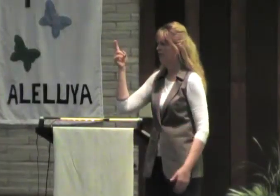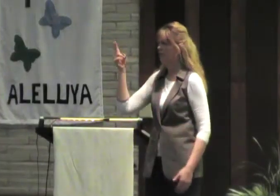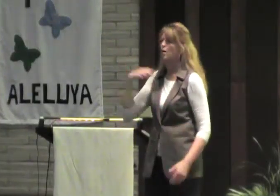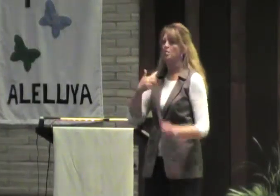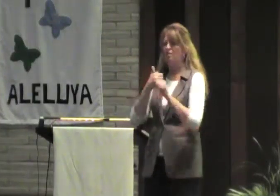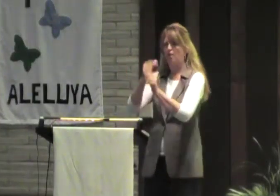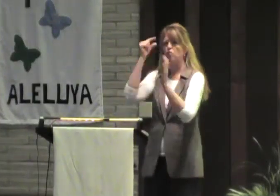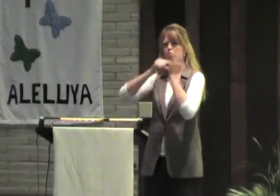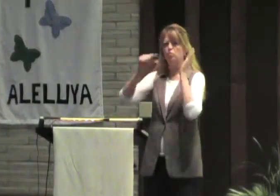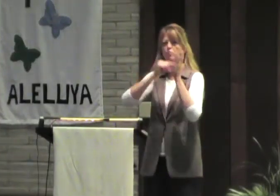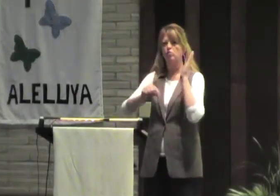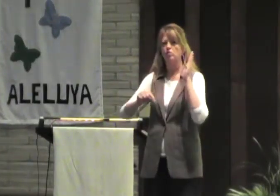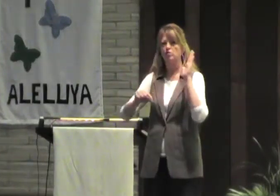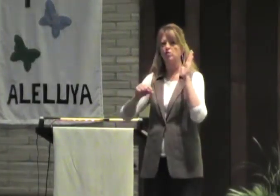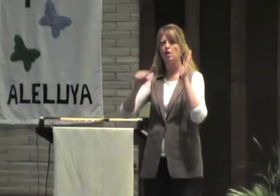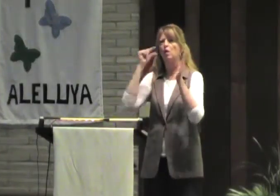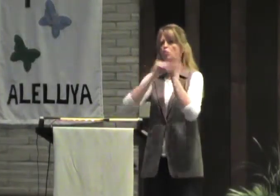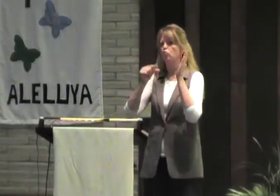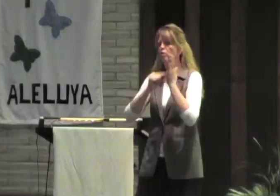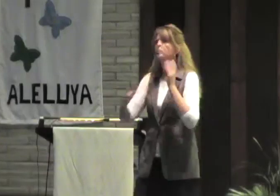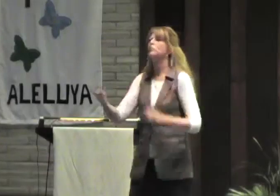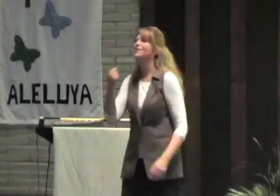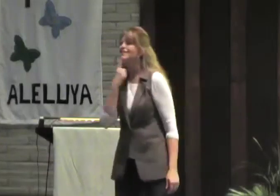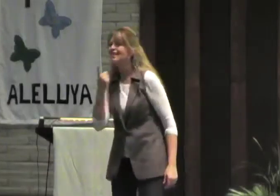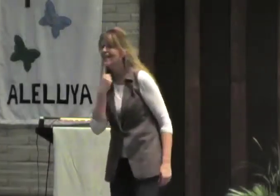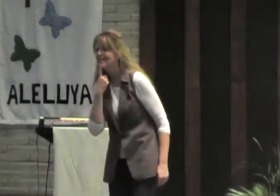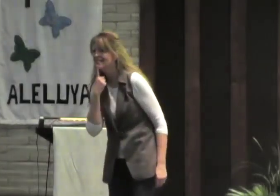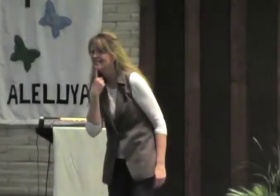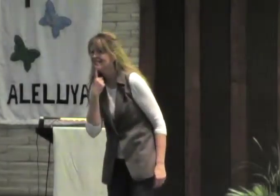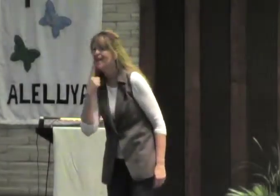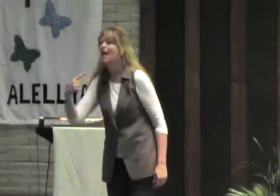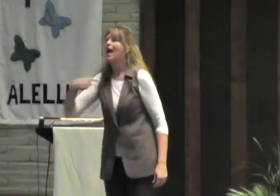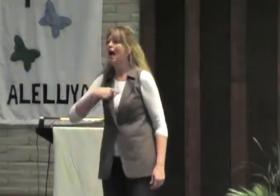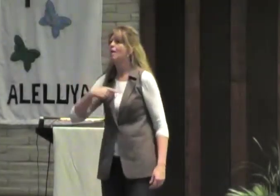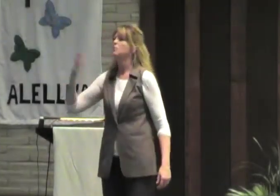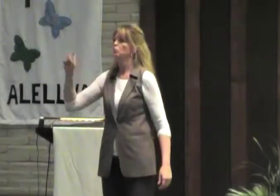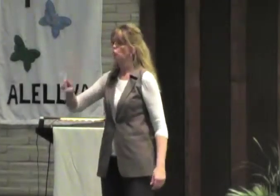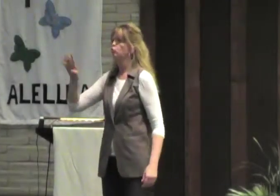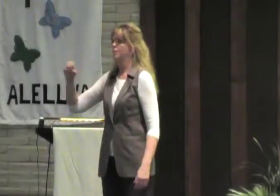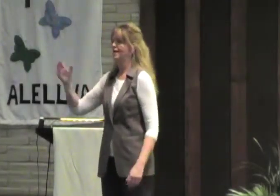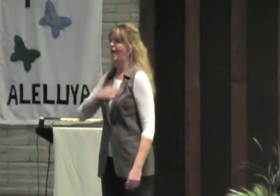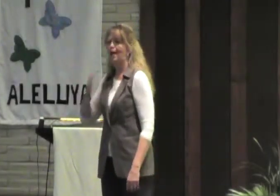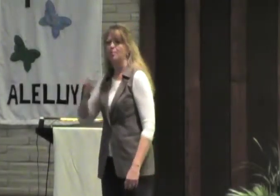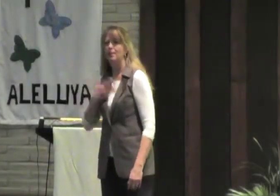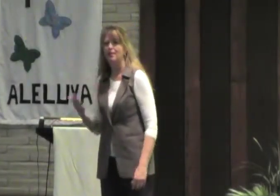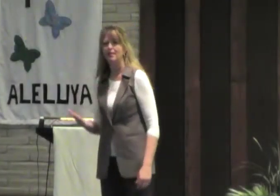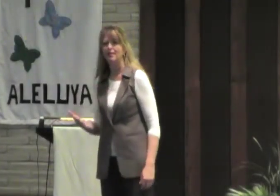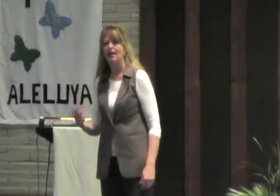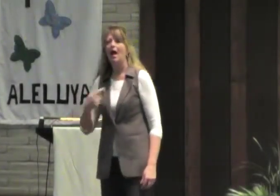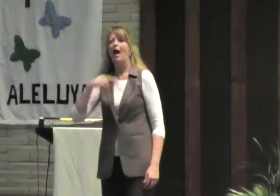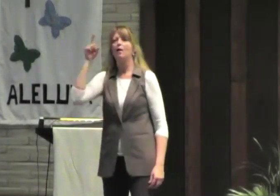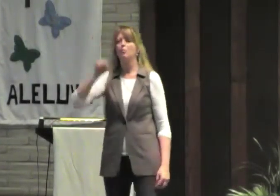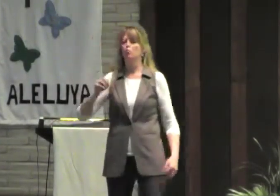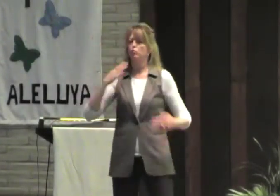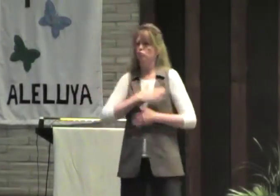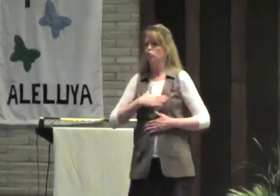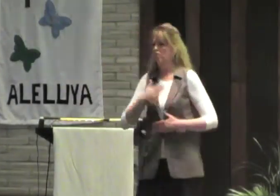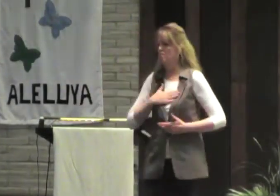truth, to follow scripture, to say, I'm supposed to be happy. I'm